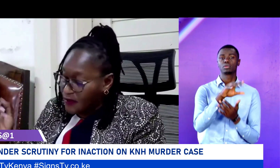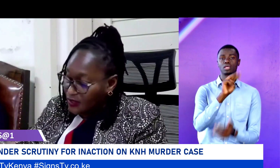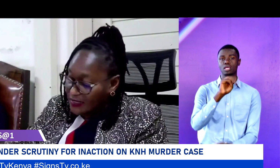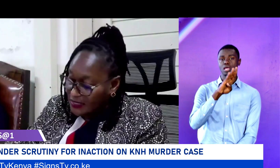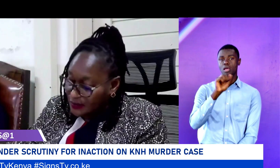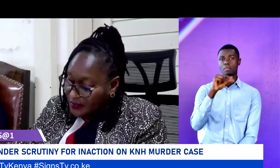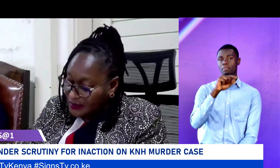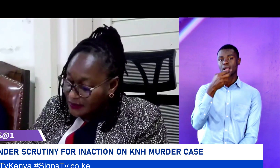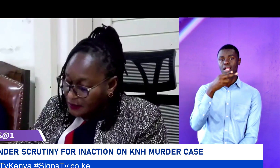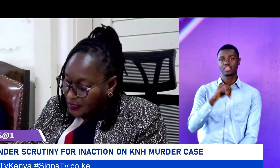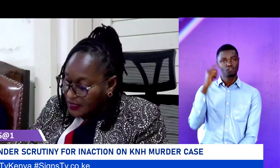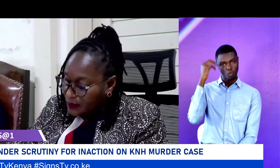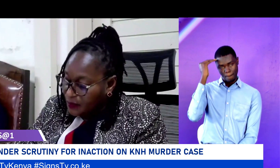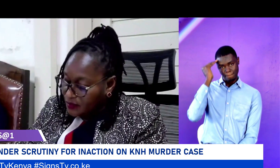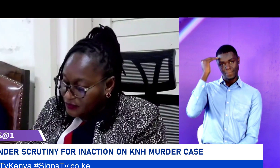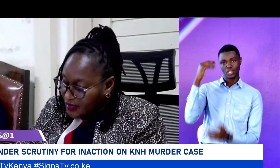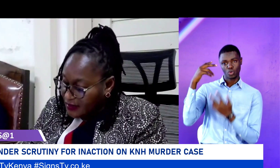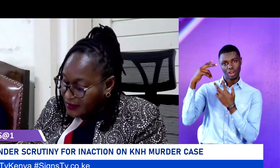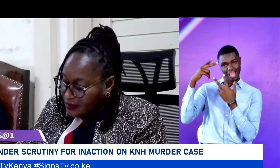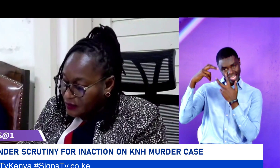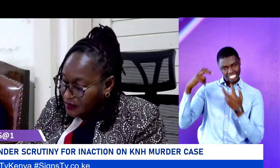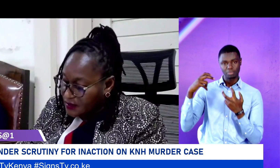mental assessment and a report filed in court.